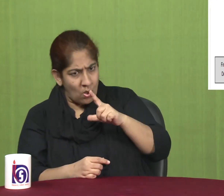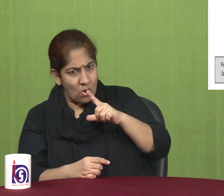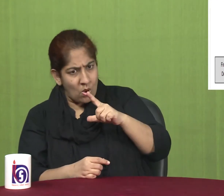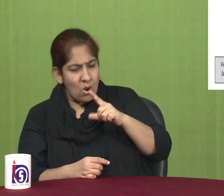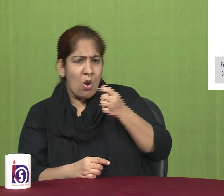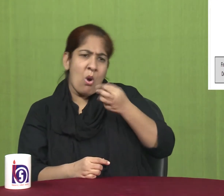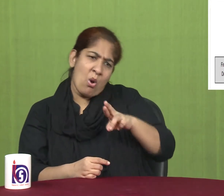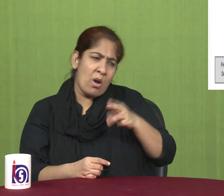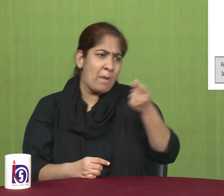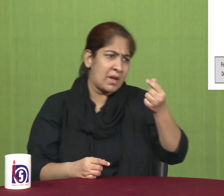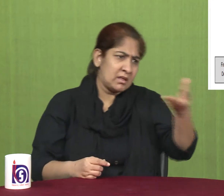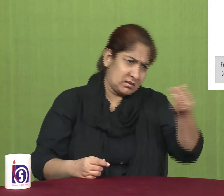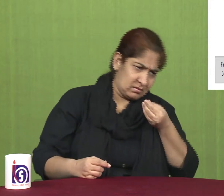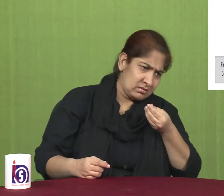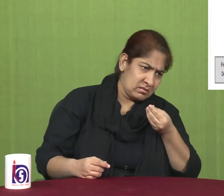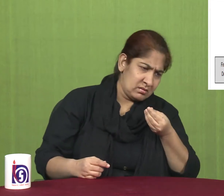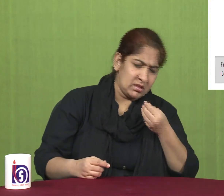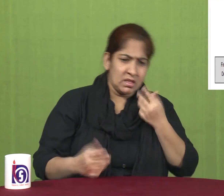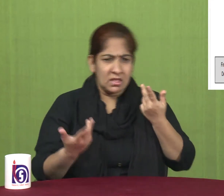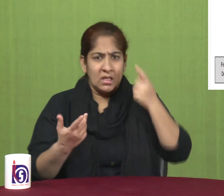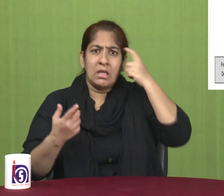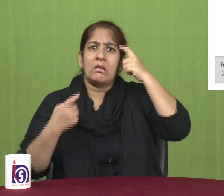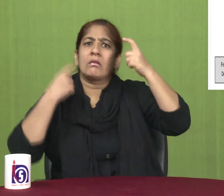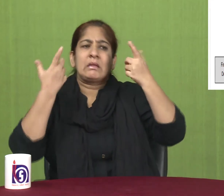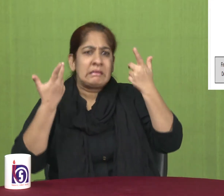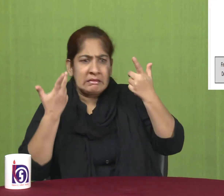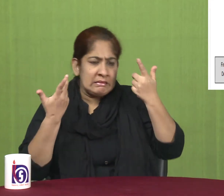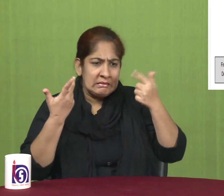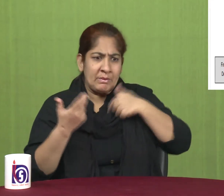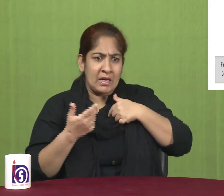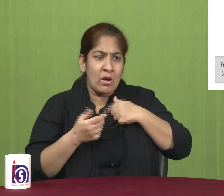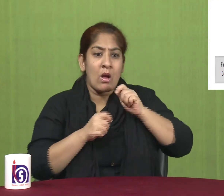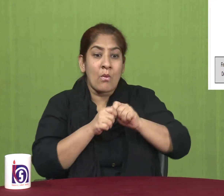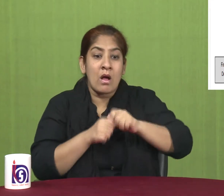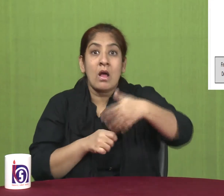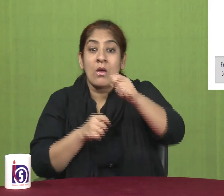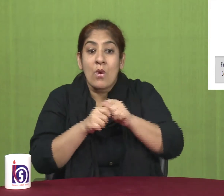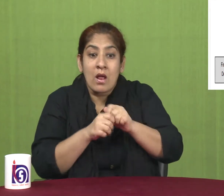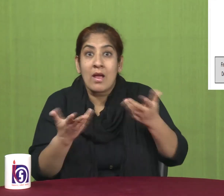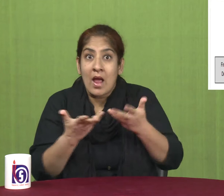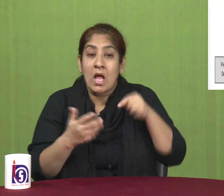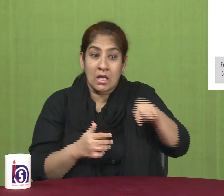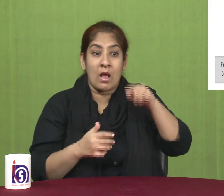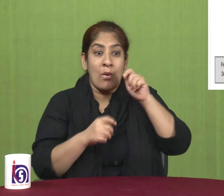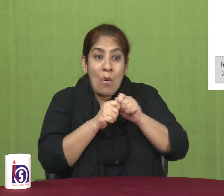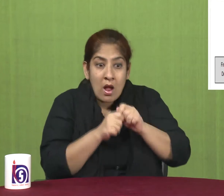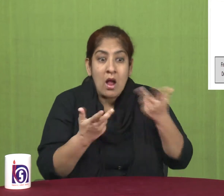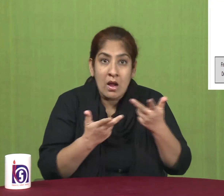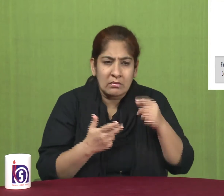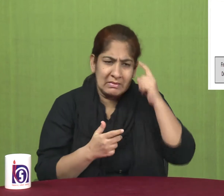I am thinking about work, loan or some investment amount.